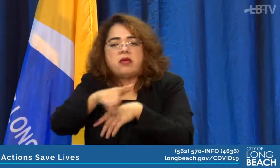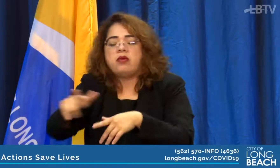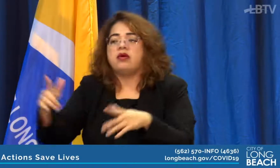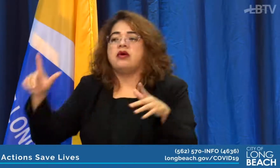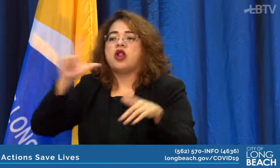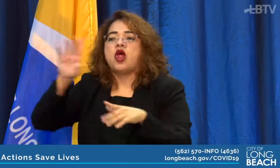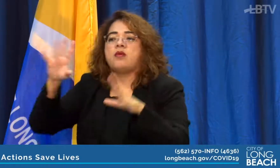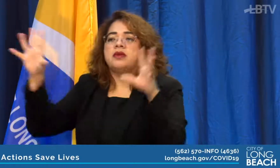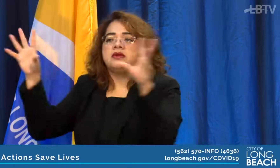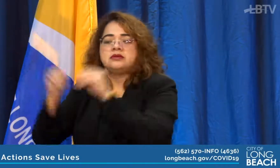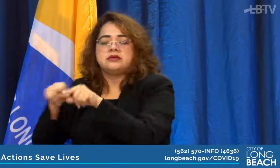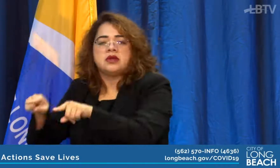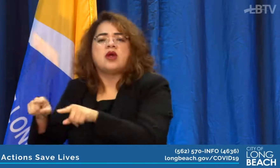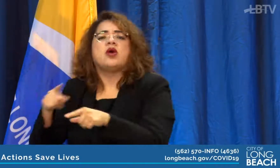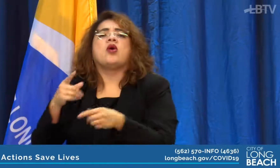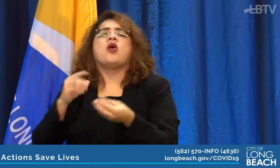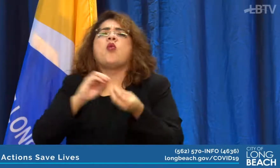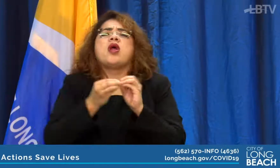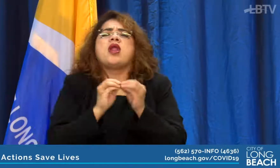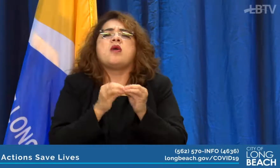Kelly.